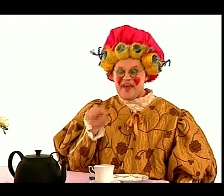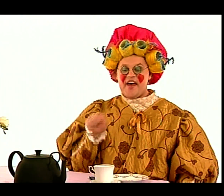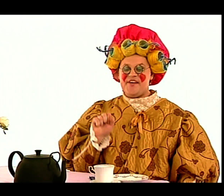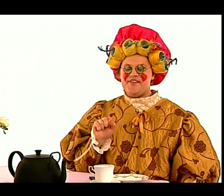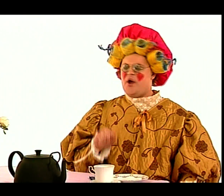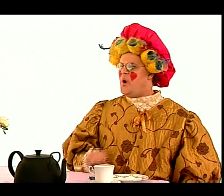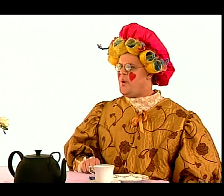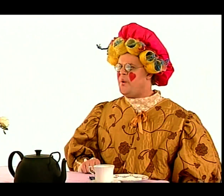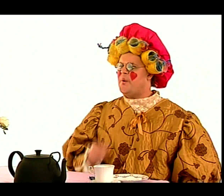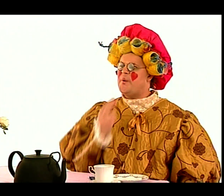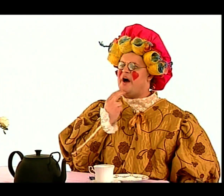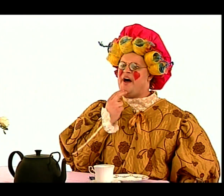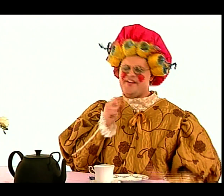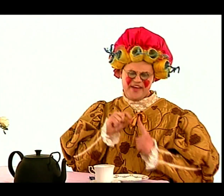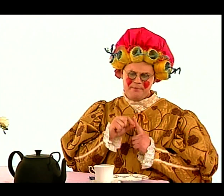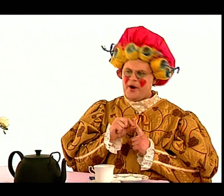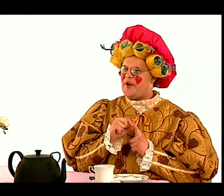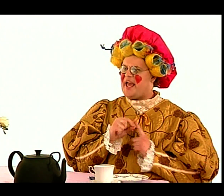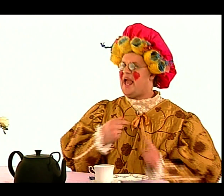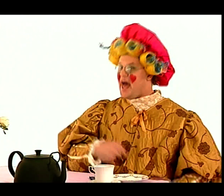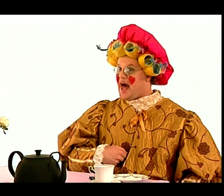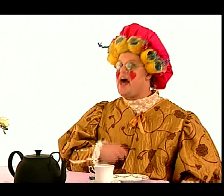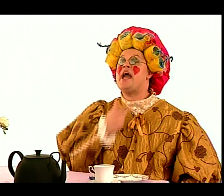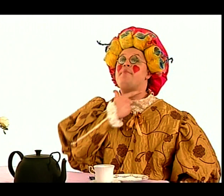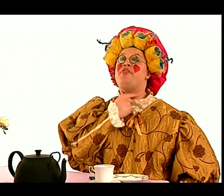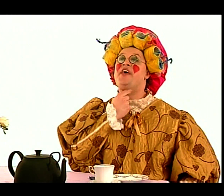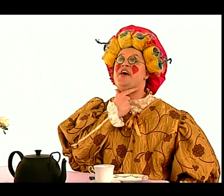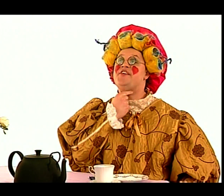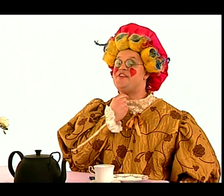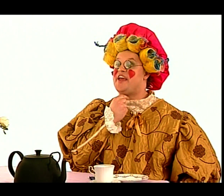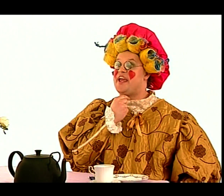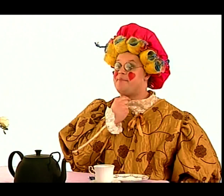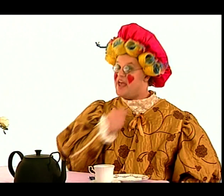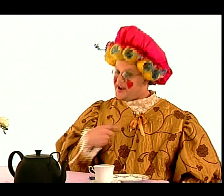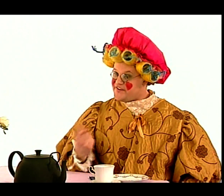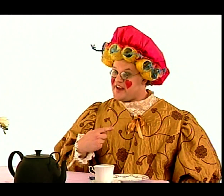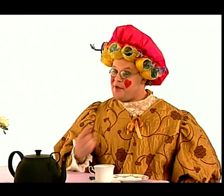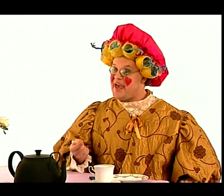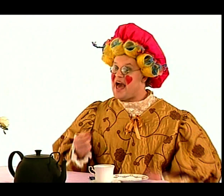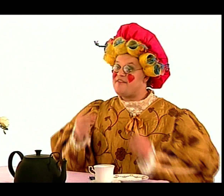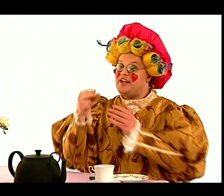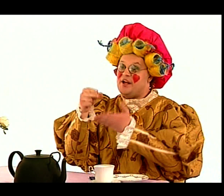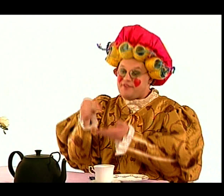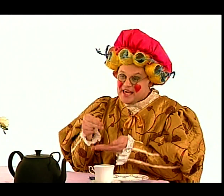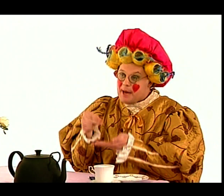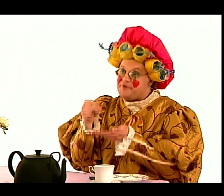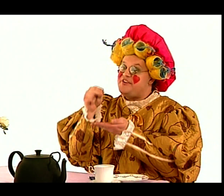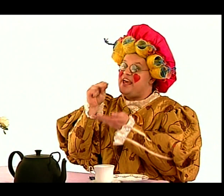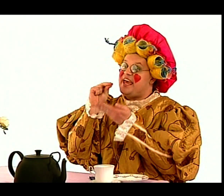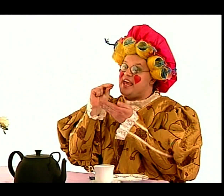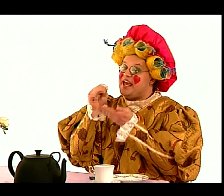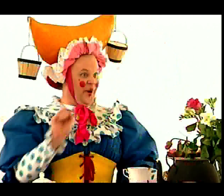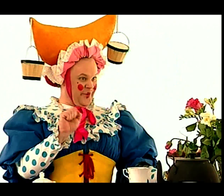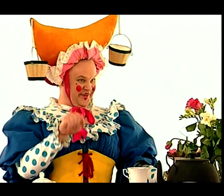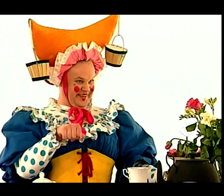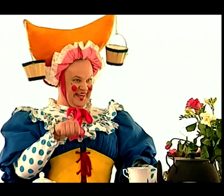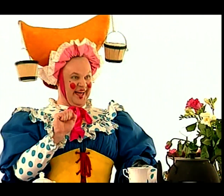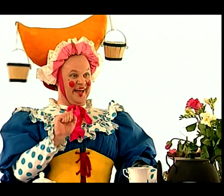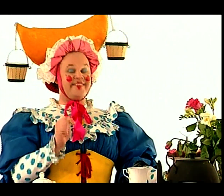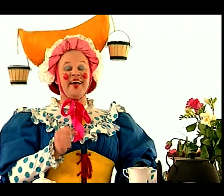Yes. Oh, Auntie Polly, I'm thirsty. Shall we have a lovely cup of tea? Oh, yes,